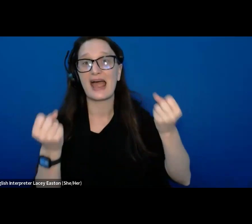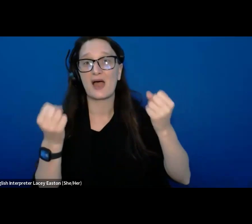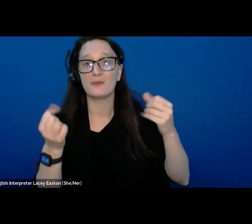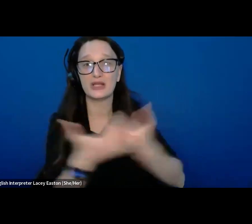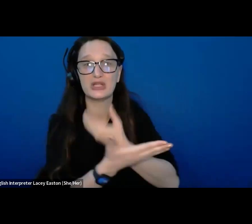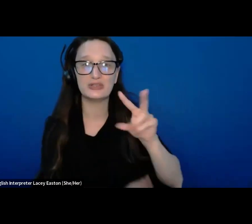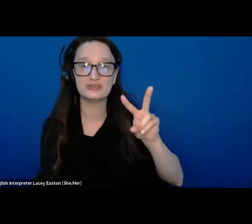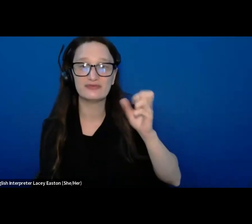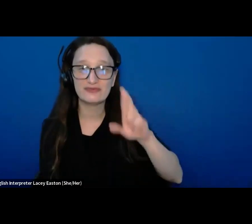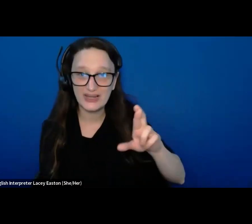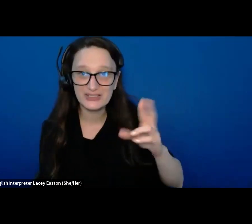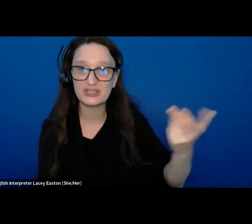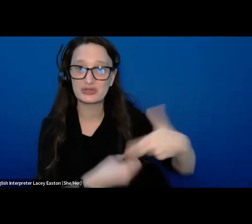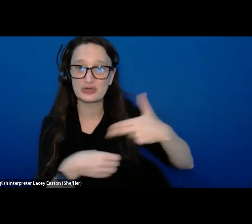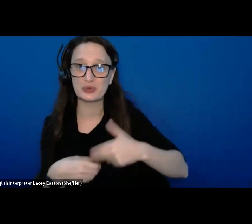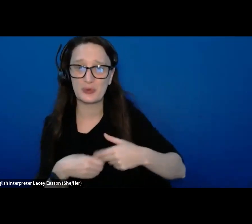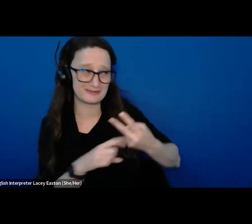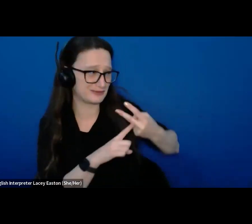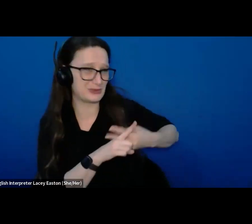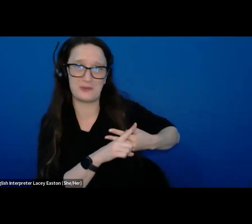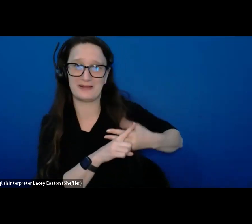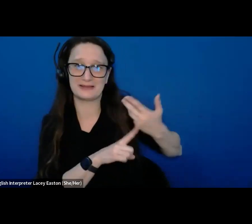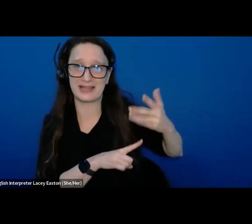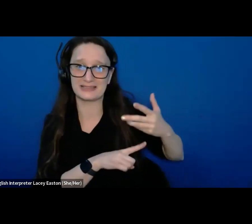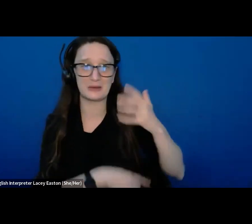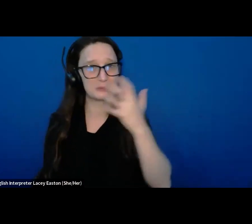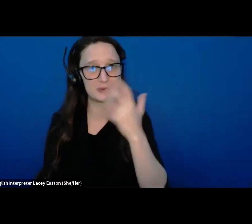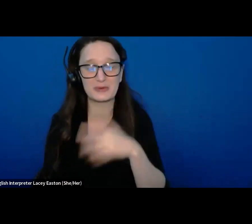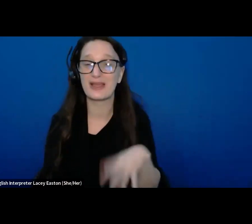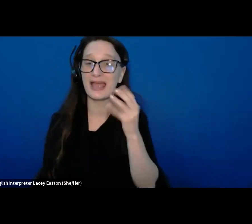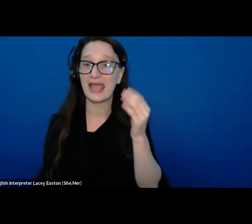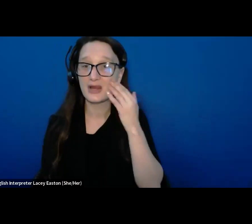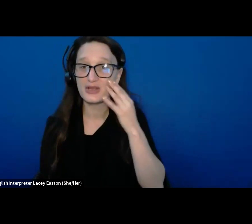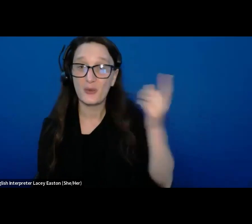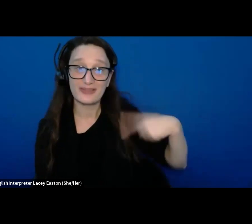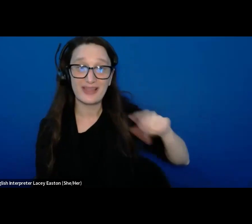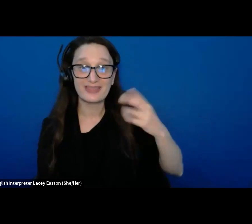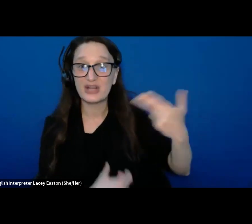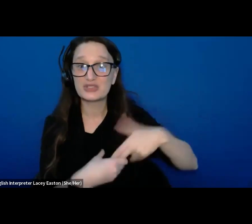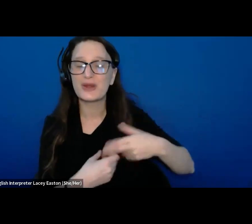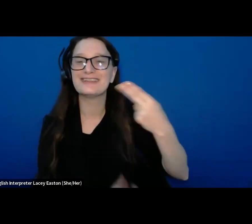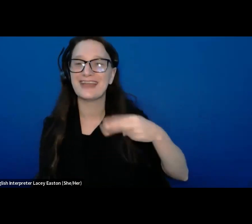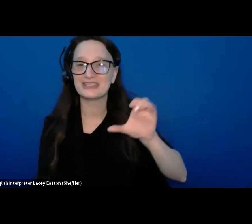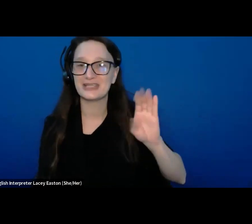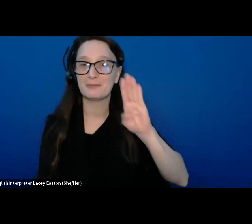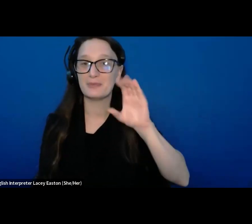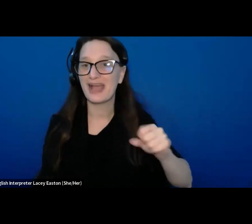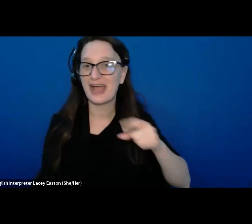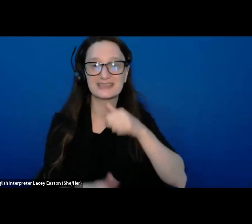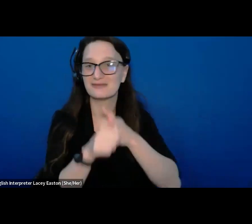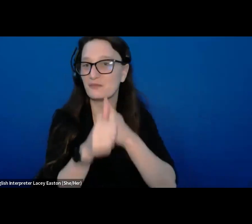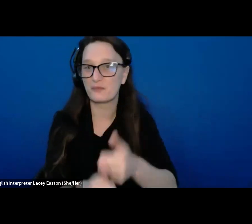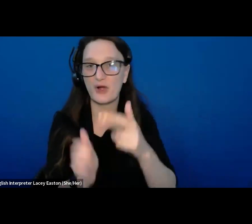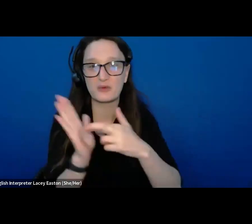short period of time. So and knowing also that those folks are coming in HCBS compliant. That's not someone that Marty needs to go out and